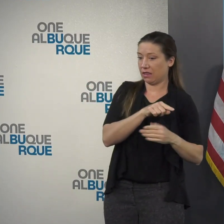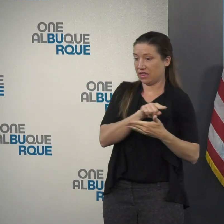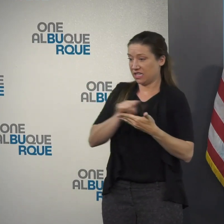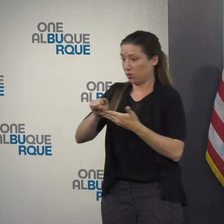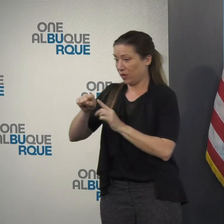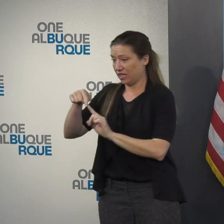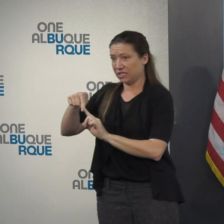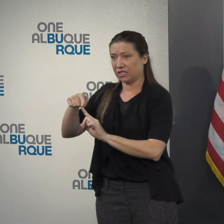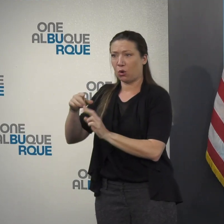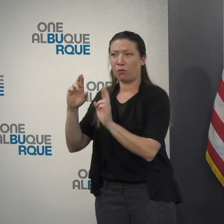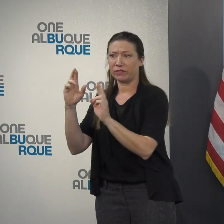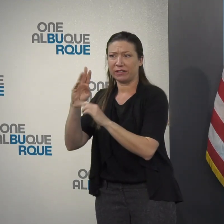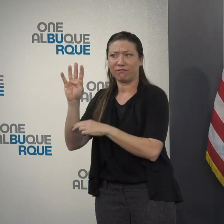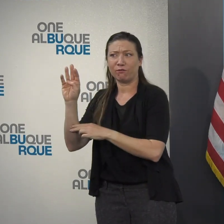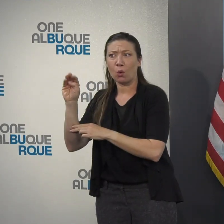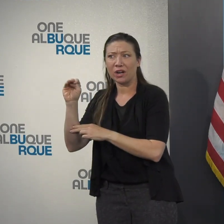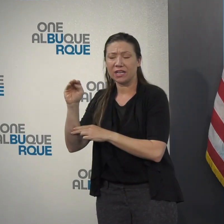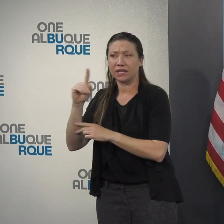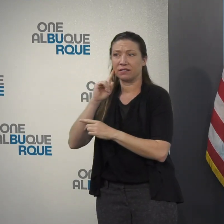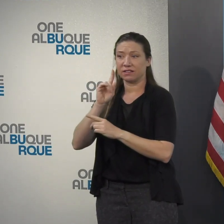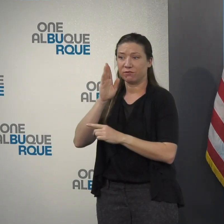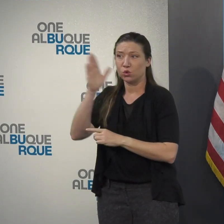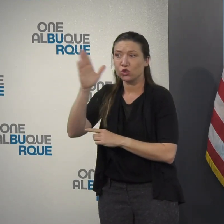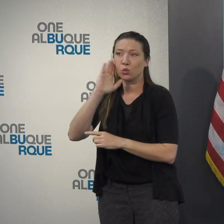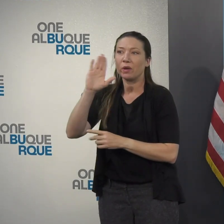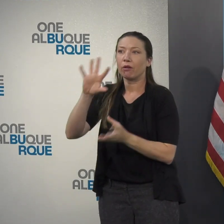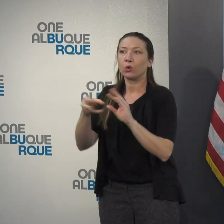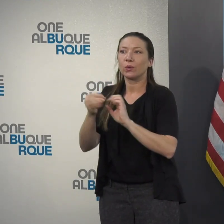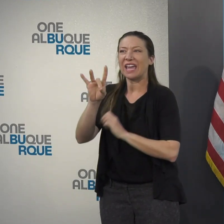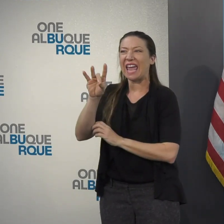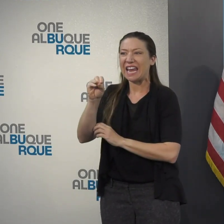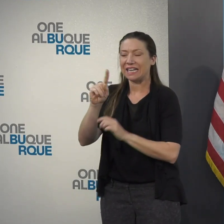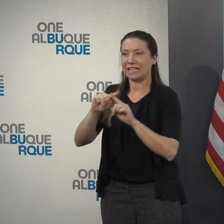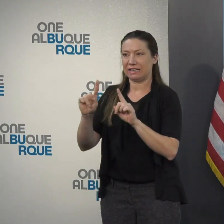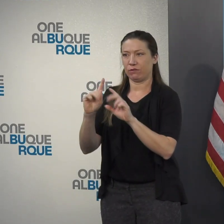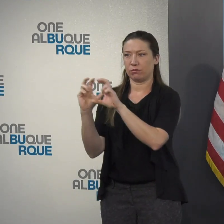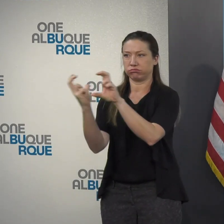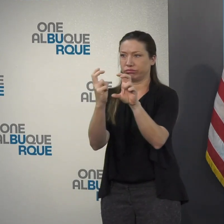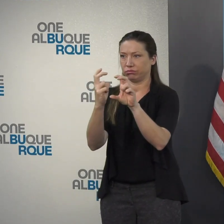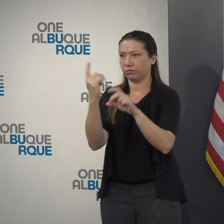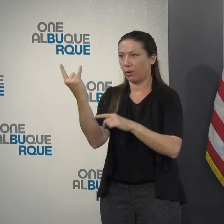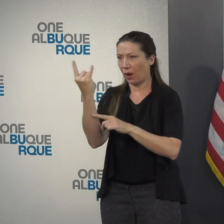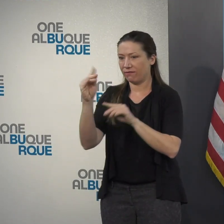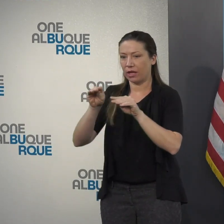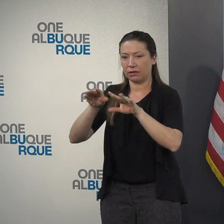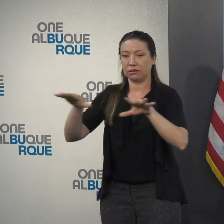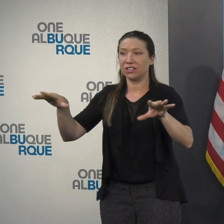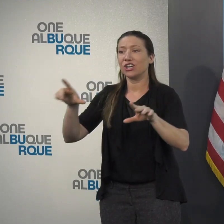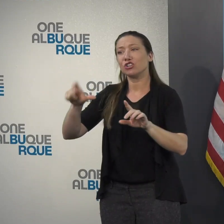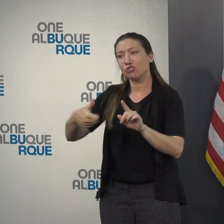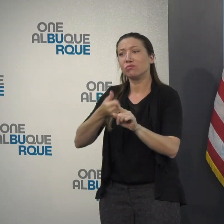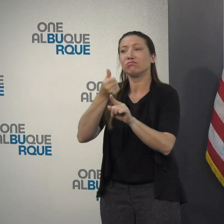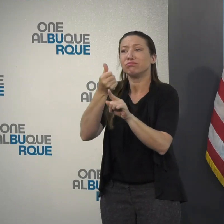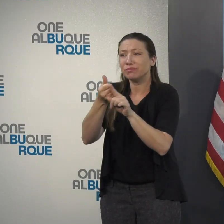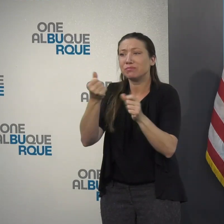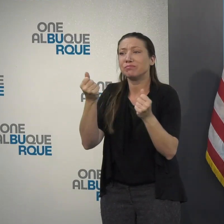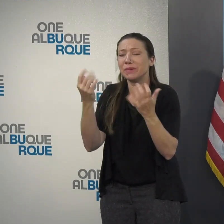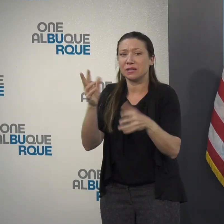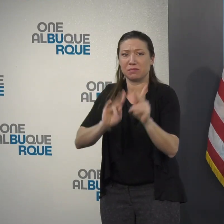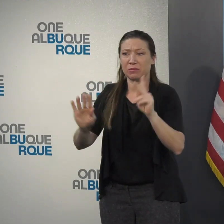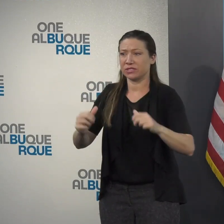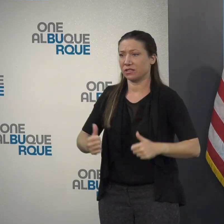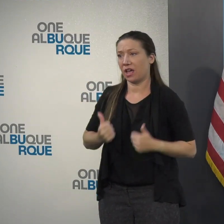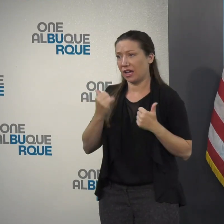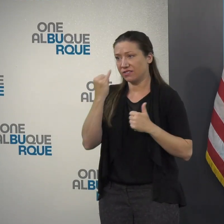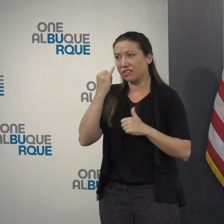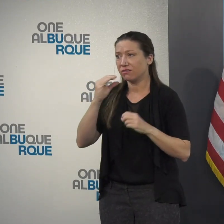80 different drive-up hotspots, so that should make a difference in a lot of folks' lives with respect to the ones that are not connected.